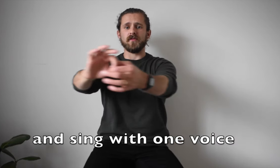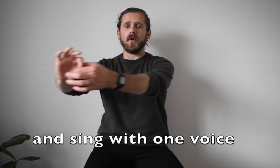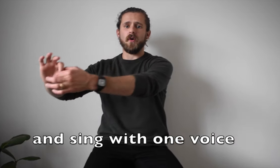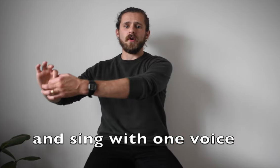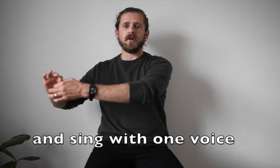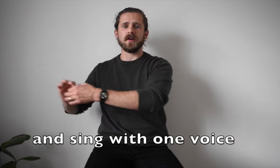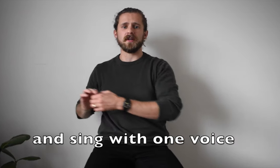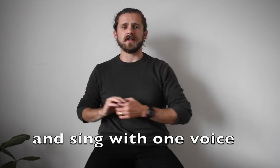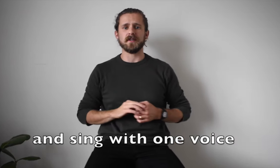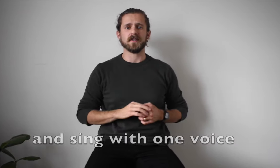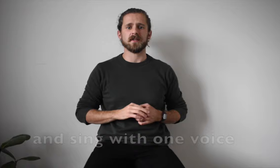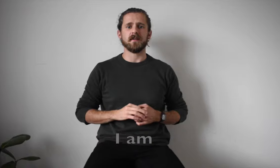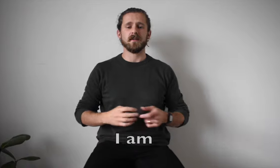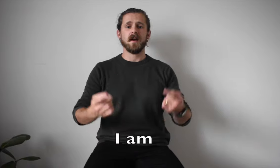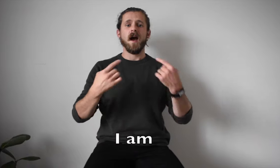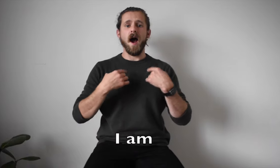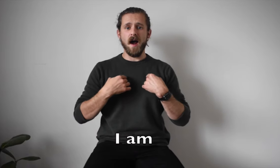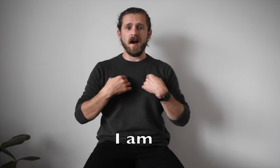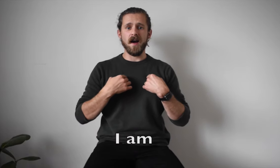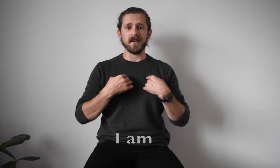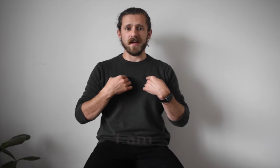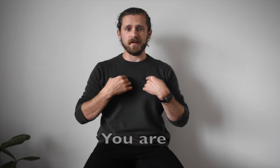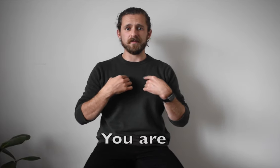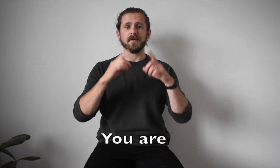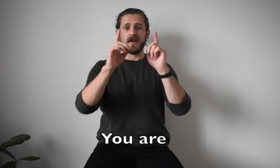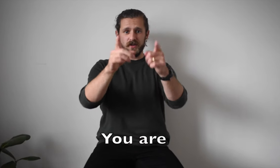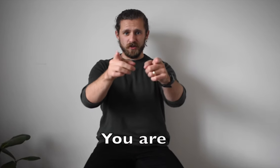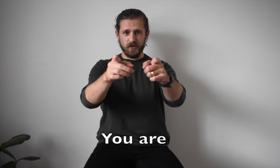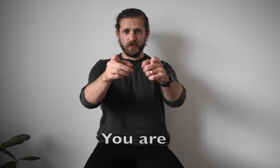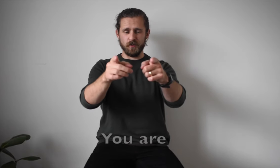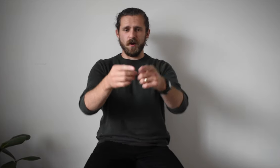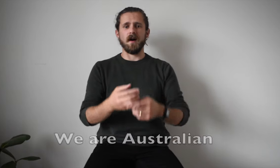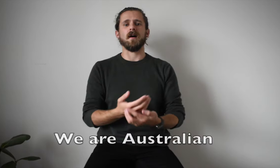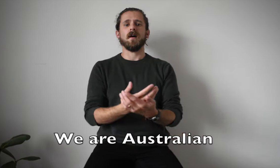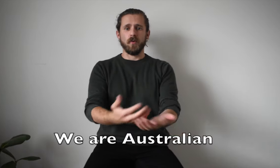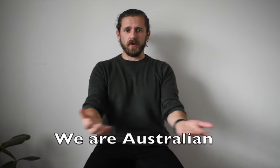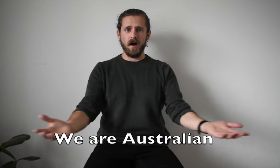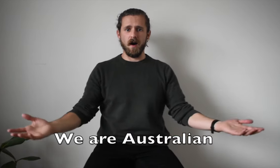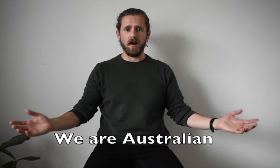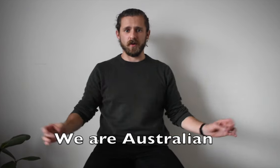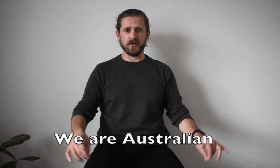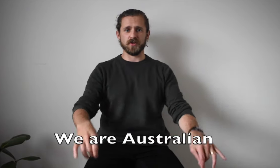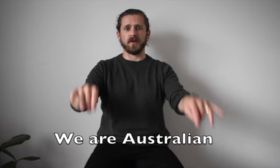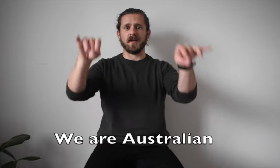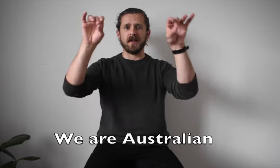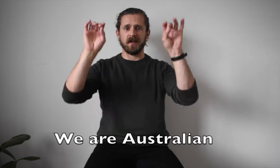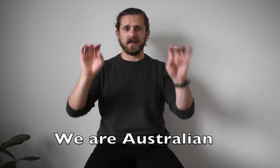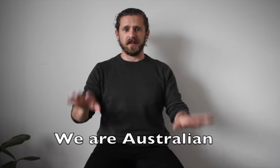Voice I Am, You Are, We Are Australian